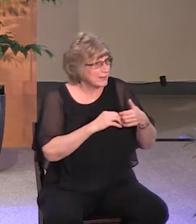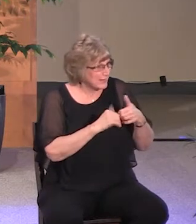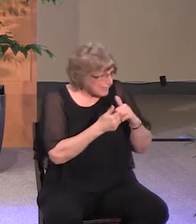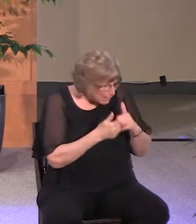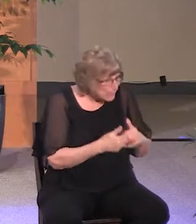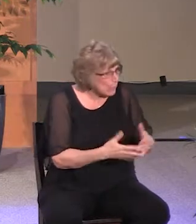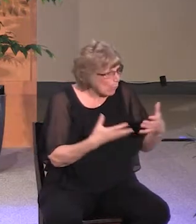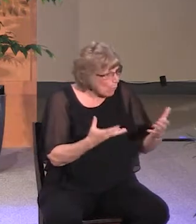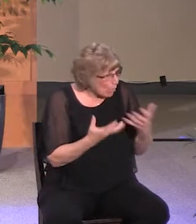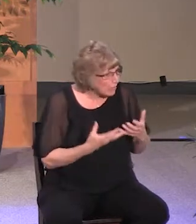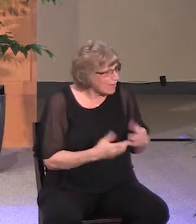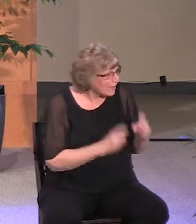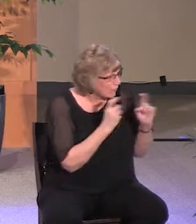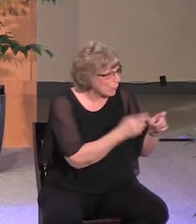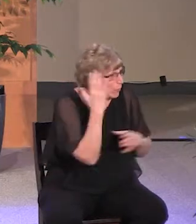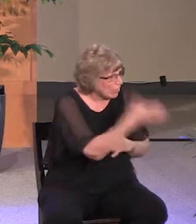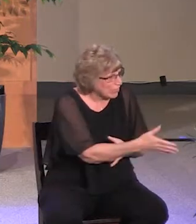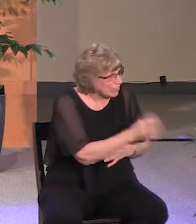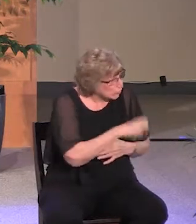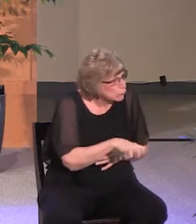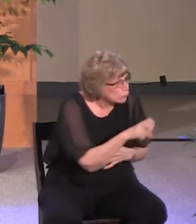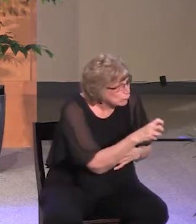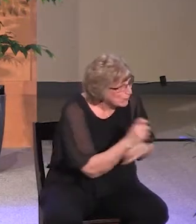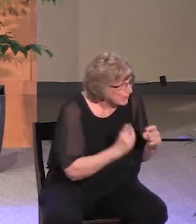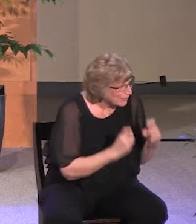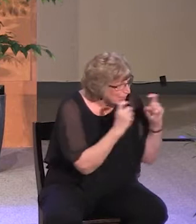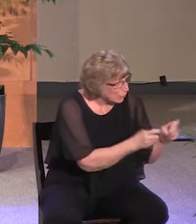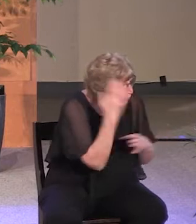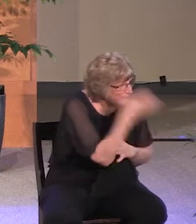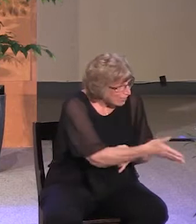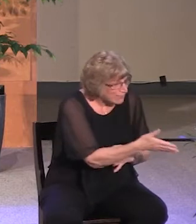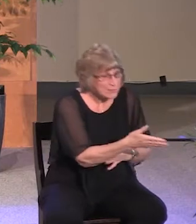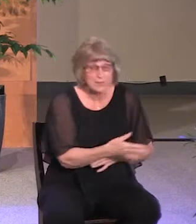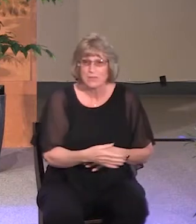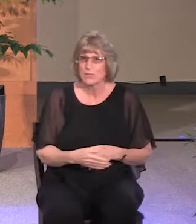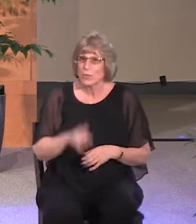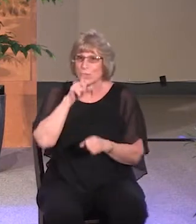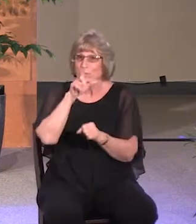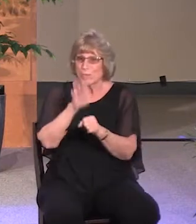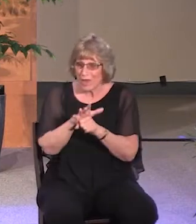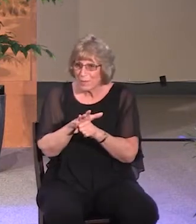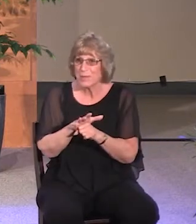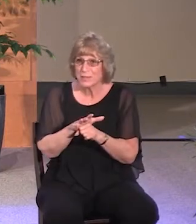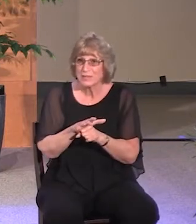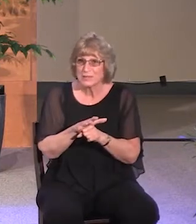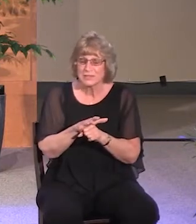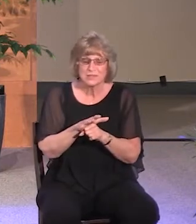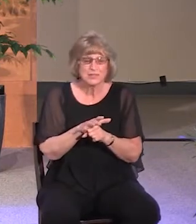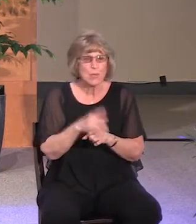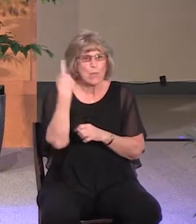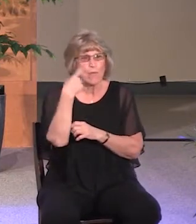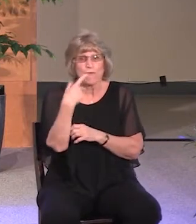that trip, right? So how is the promise of obtaining the ultimate reward